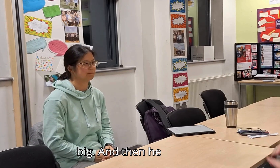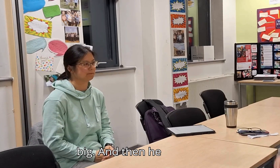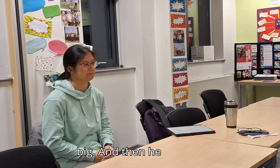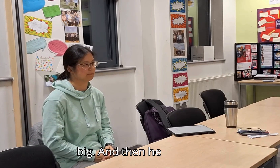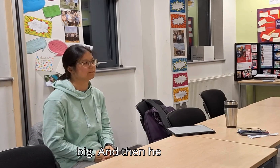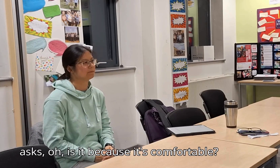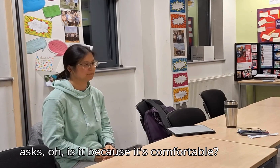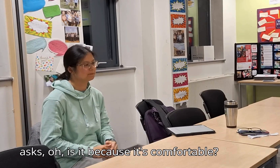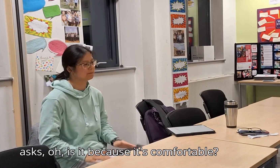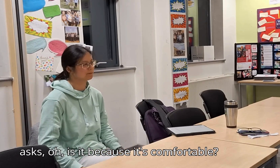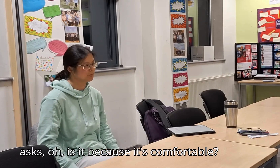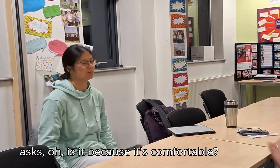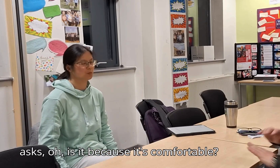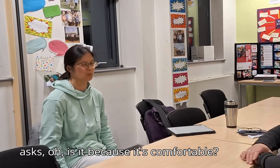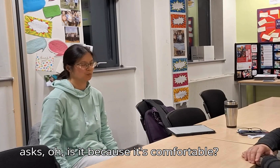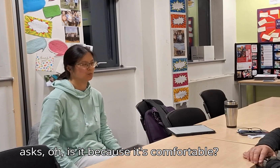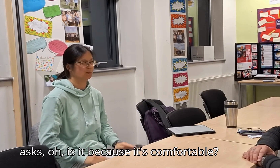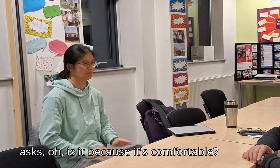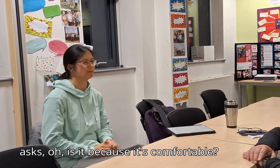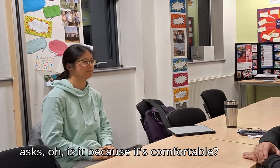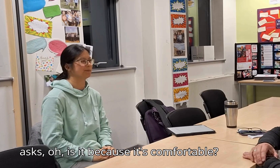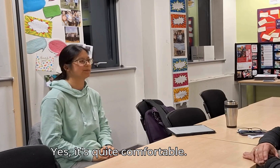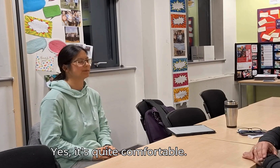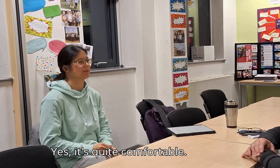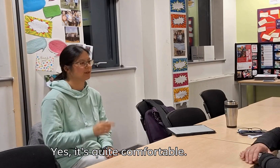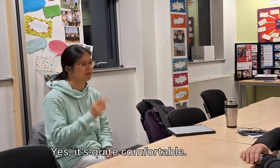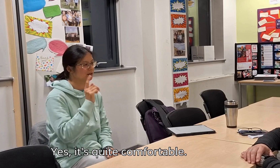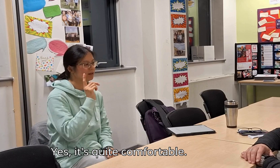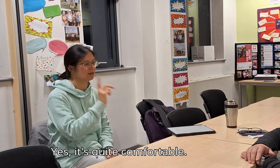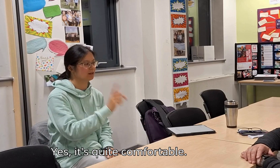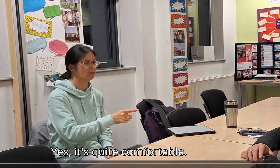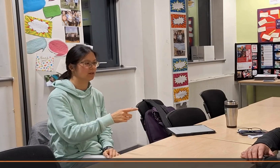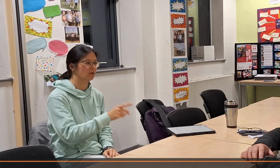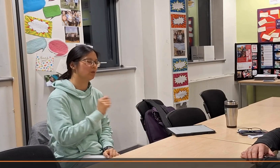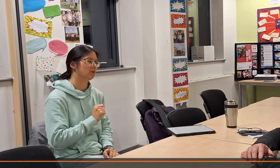And then he asks, oh, is it because it's comfortable? Yes, it's quite comfortable.